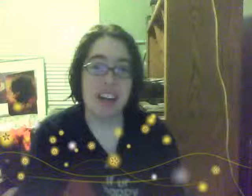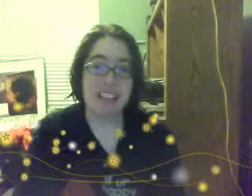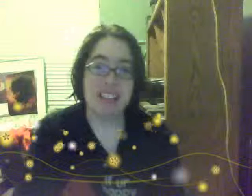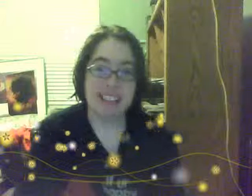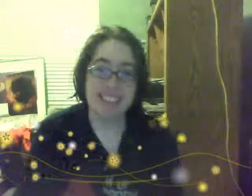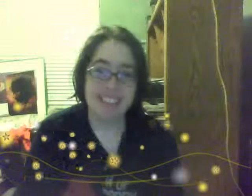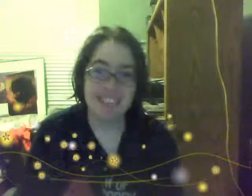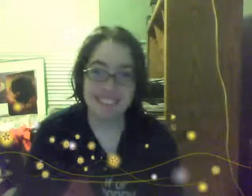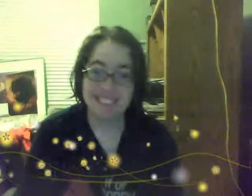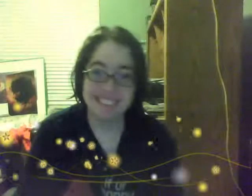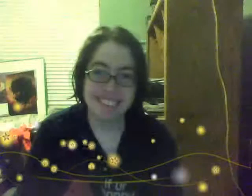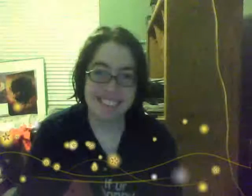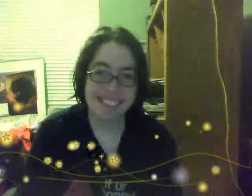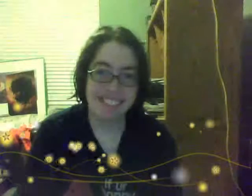what.